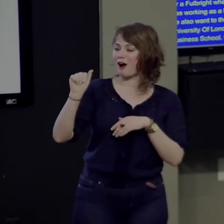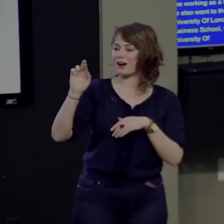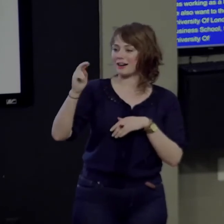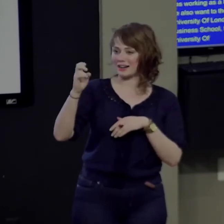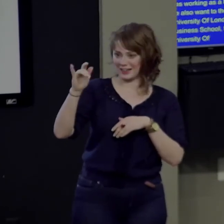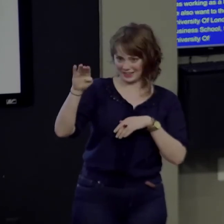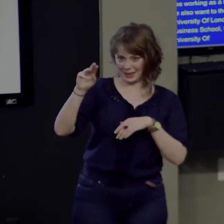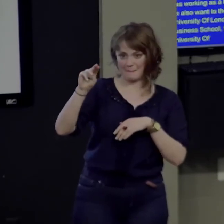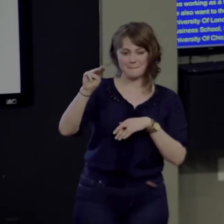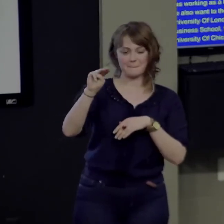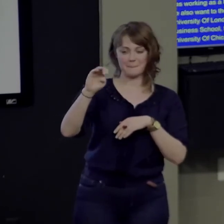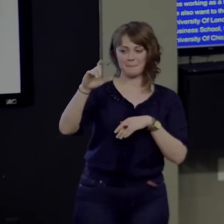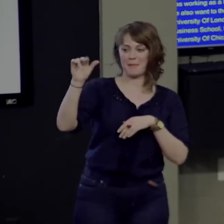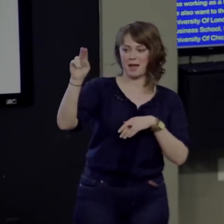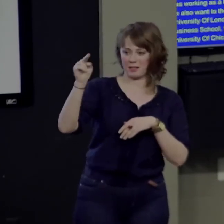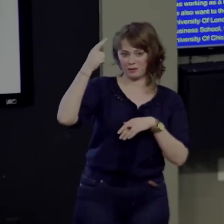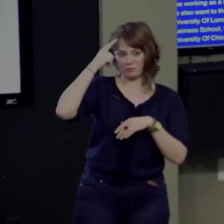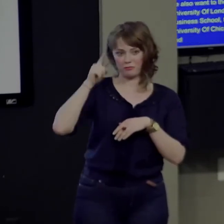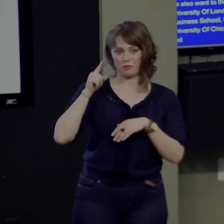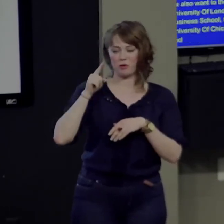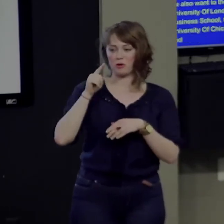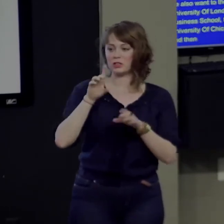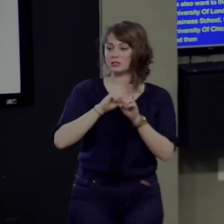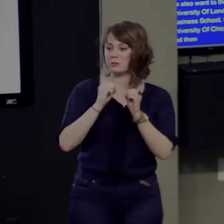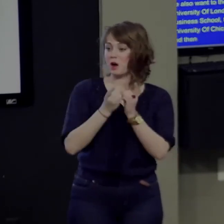and then returned to Carnegie Mellon,